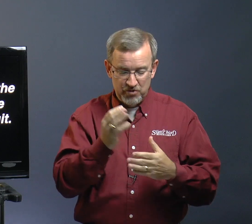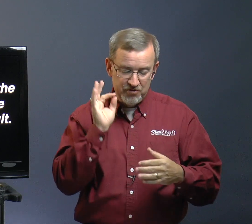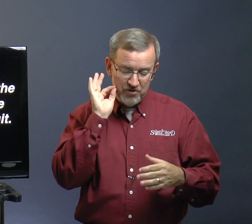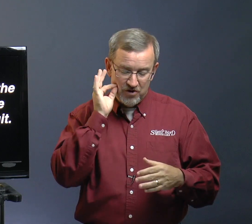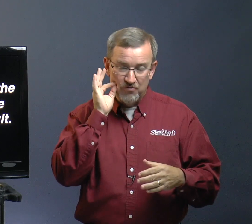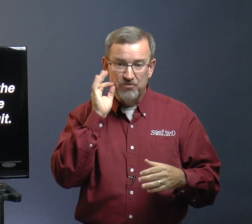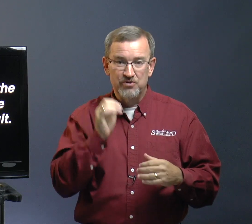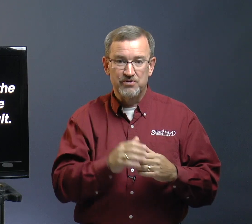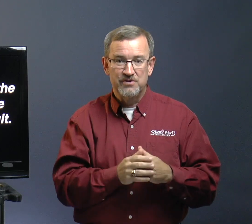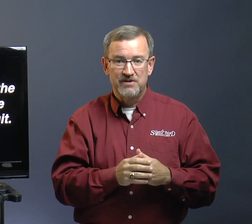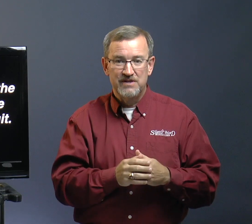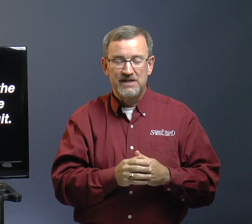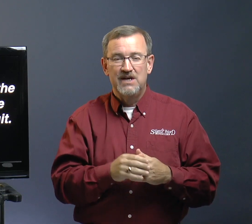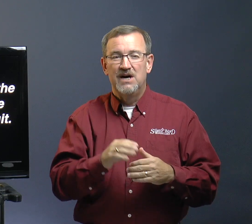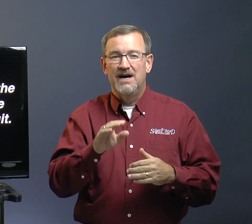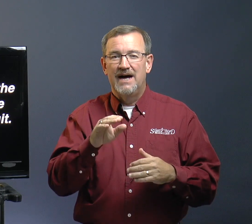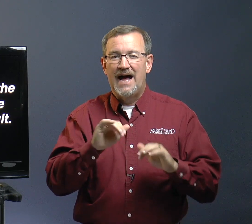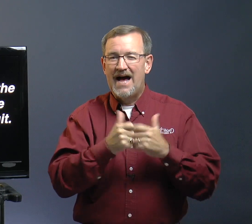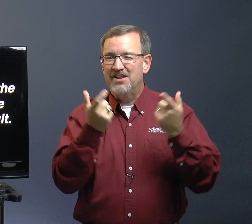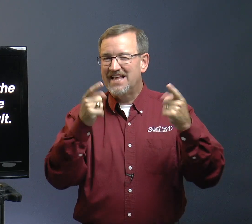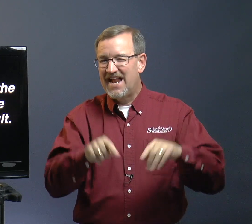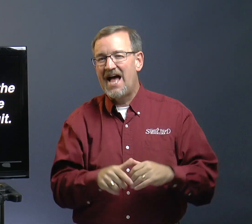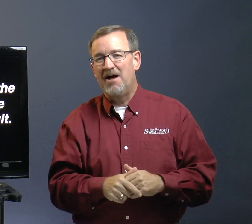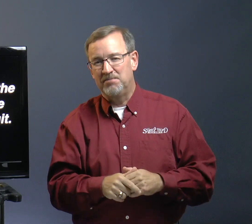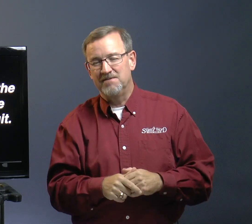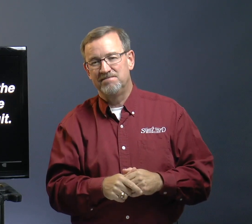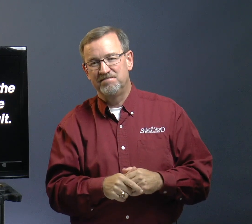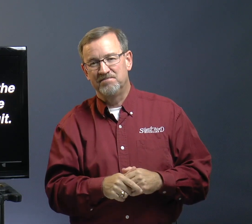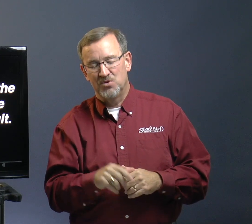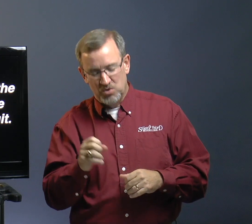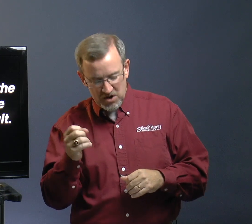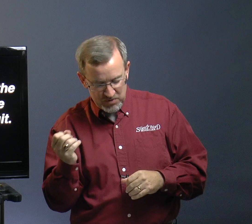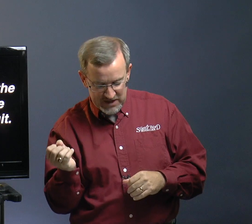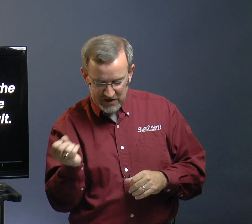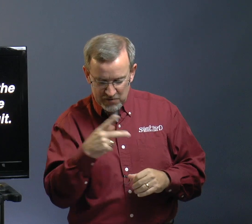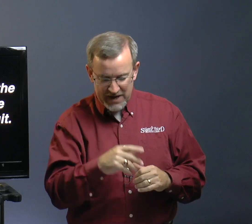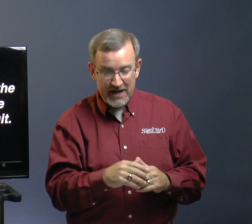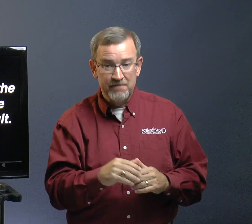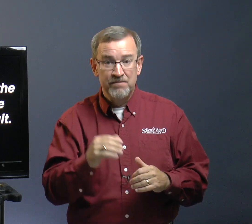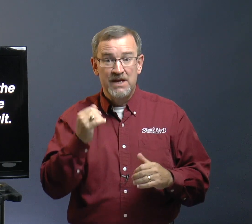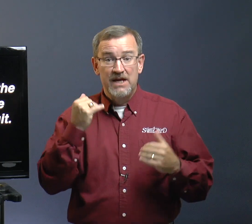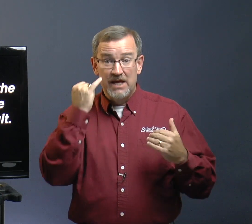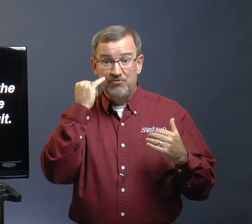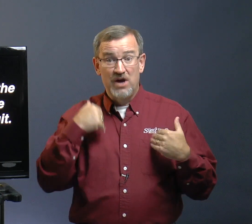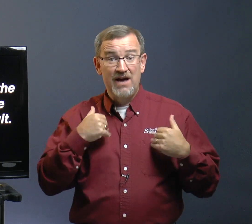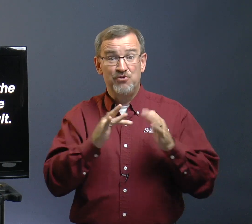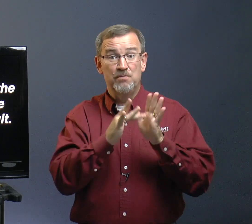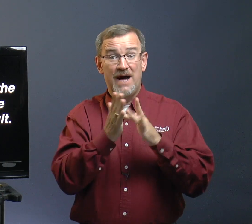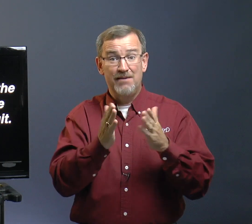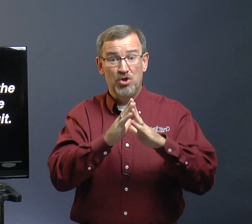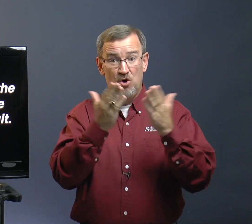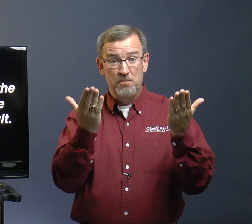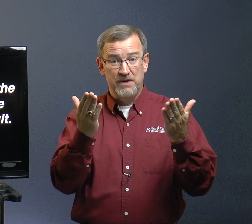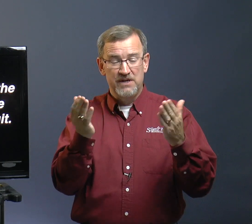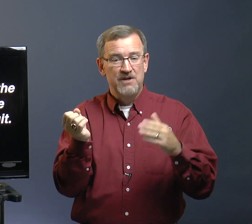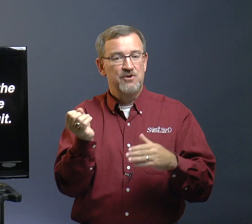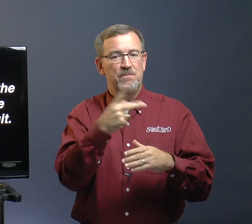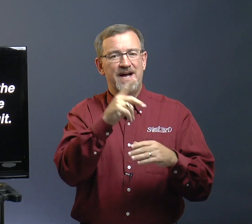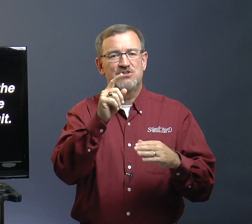brought forth her fruit." How did that happen? Well, we got to go back. If you have your Bible open, go back to